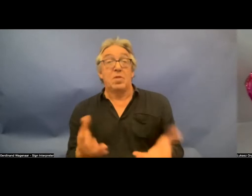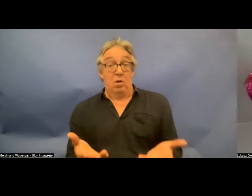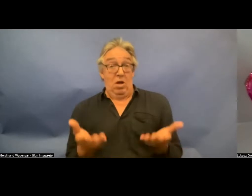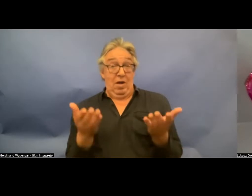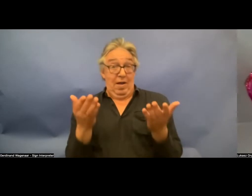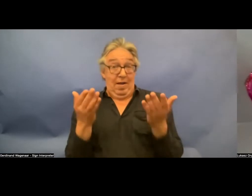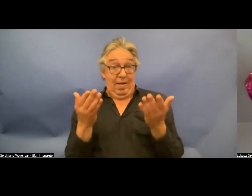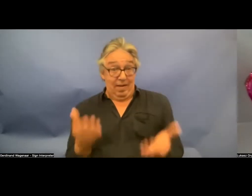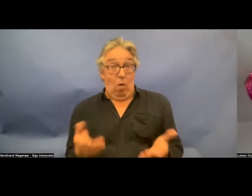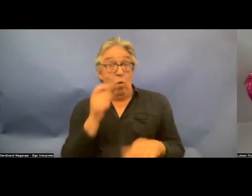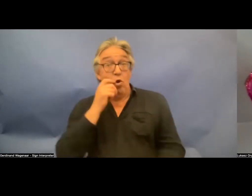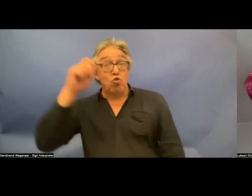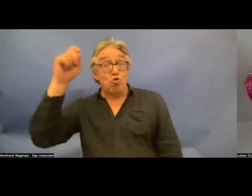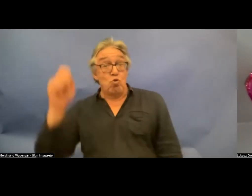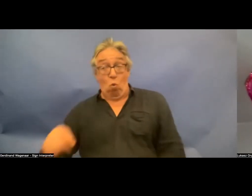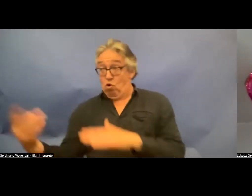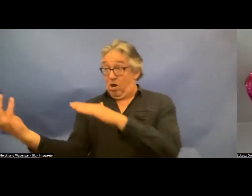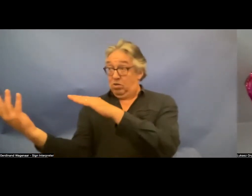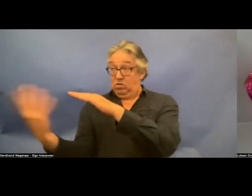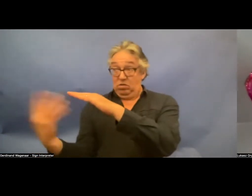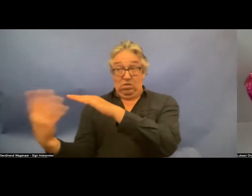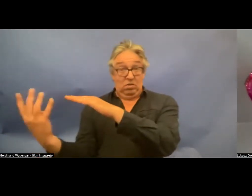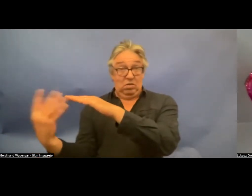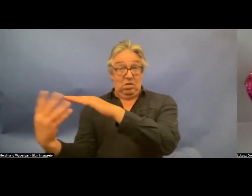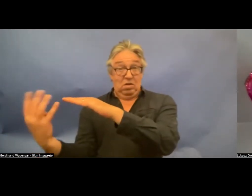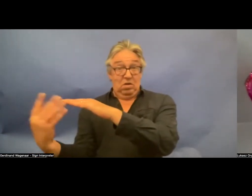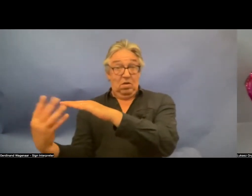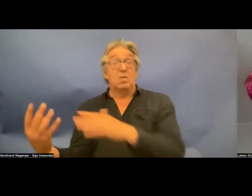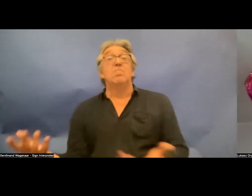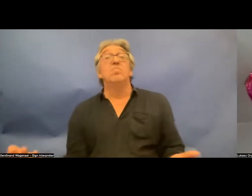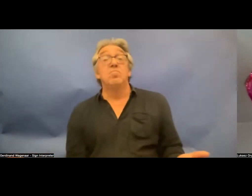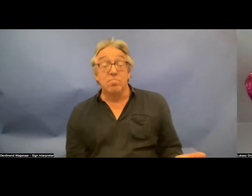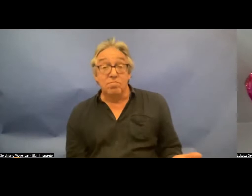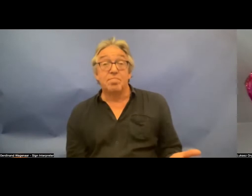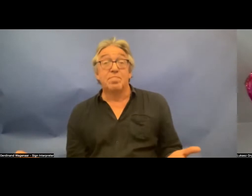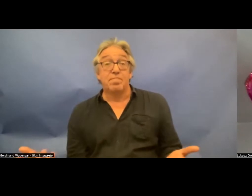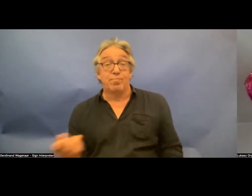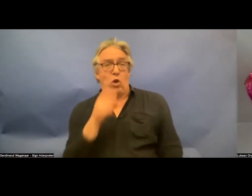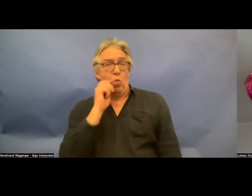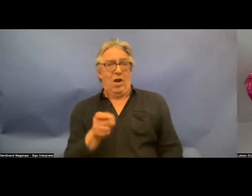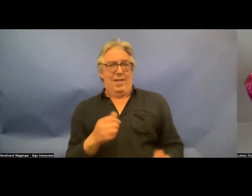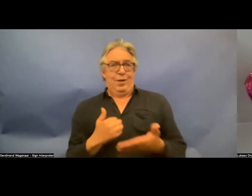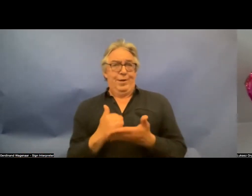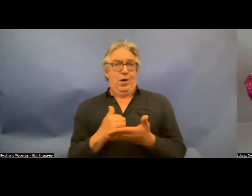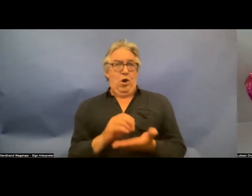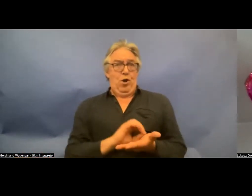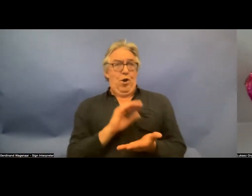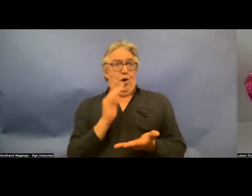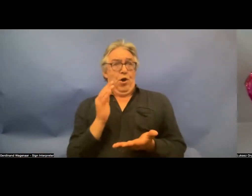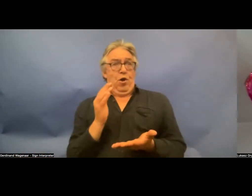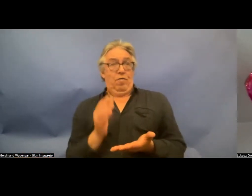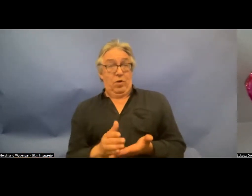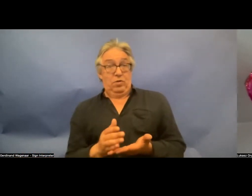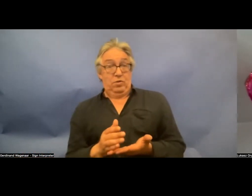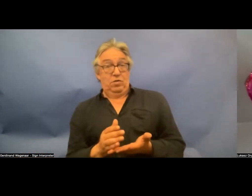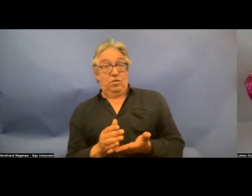rehabilitation fund also subsidized the NGOs activities in the fields of